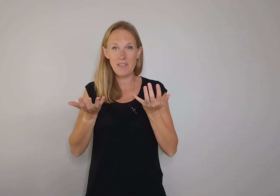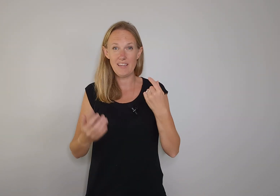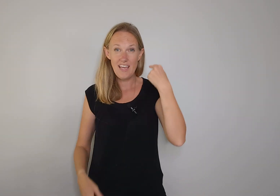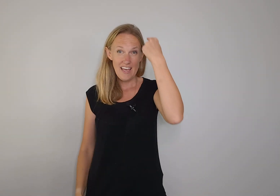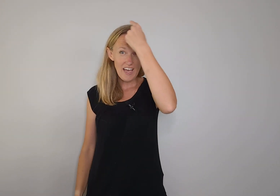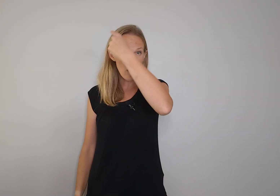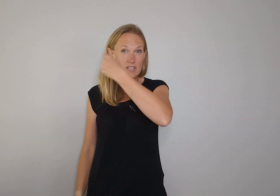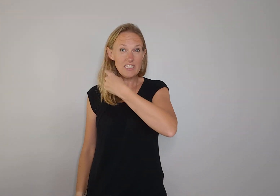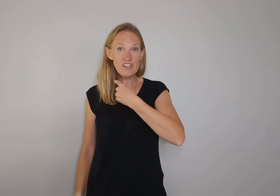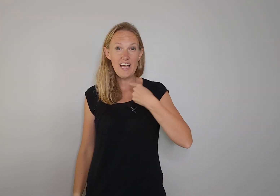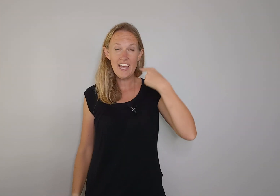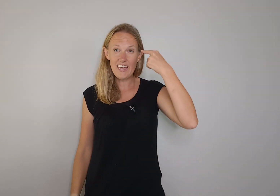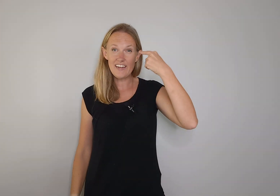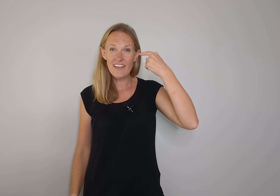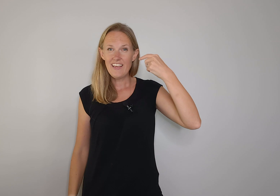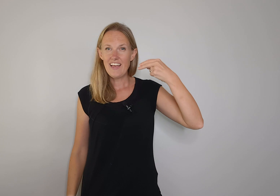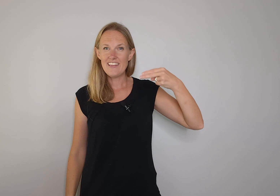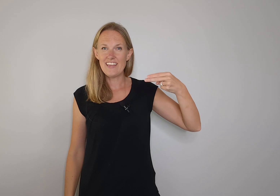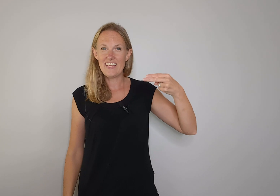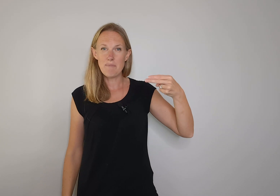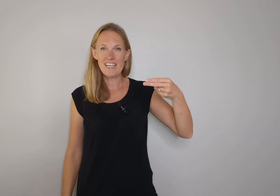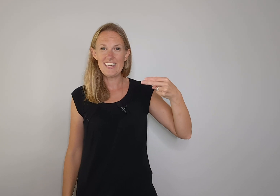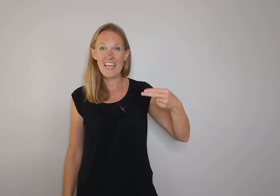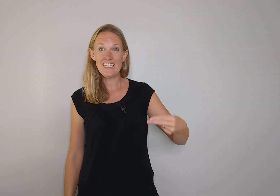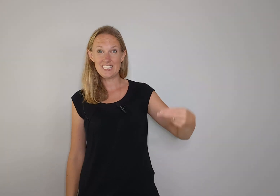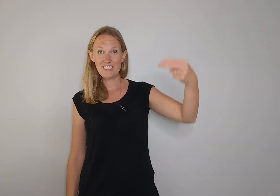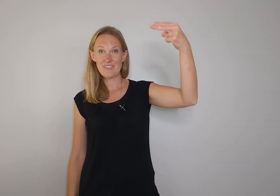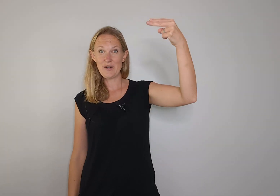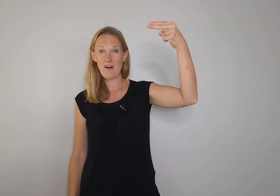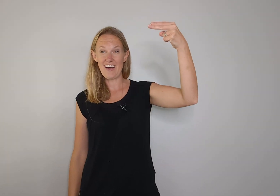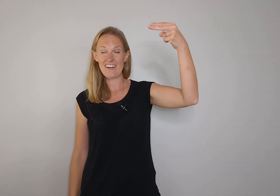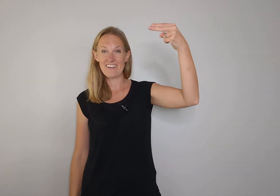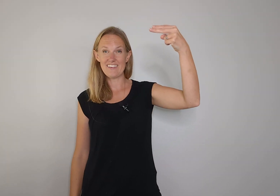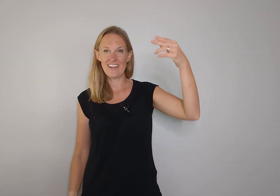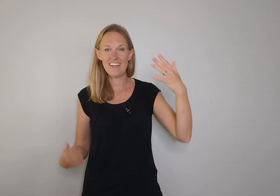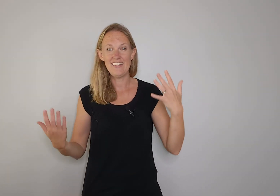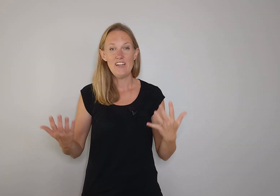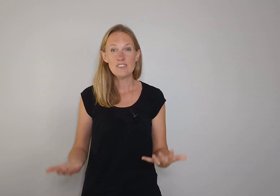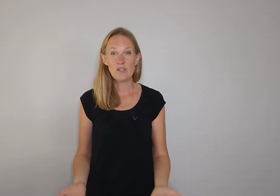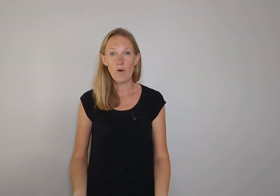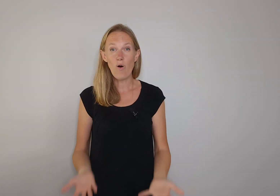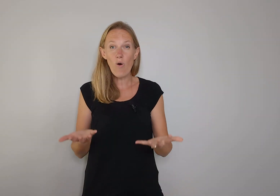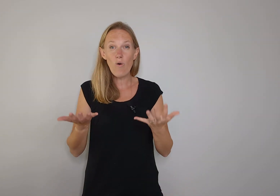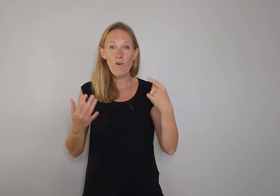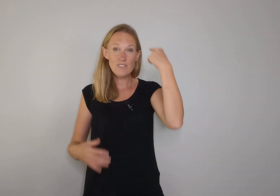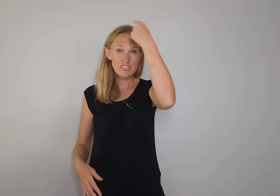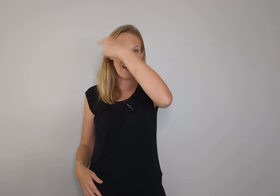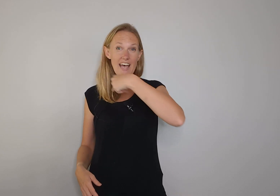something. Outline your head and then making an H go higher. Okay. So hold your head